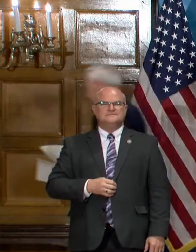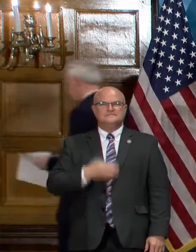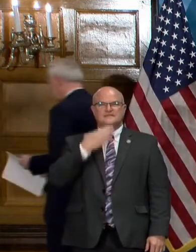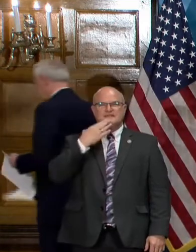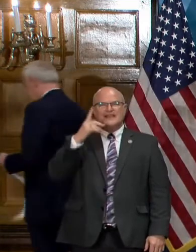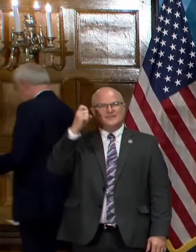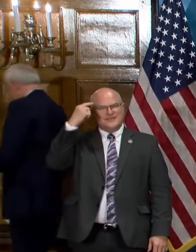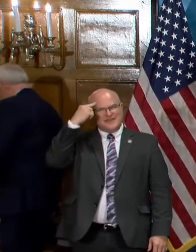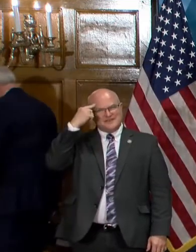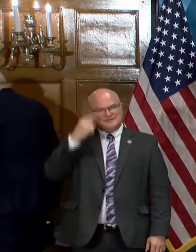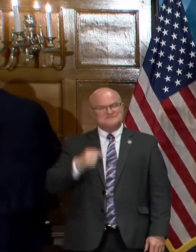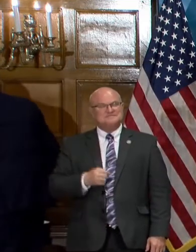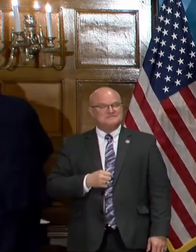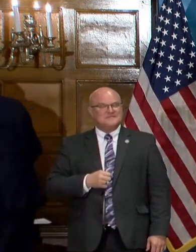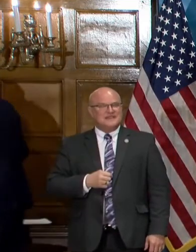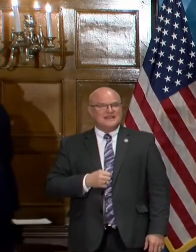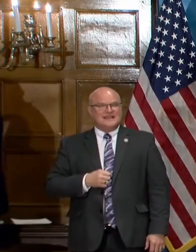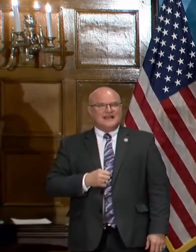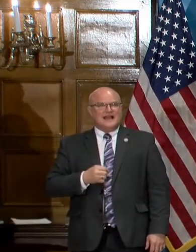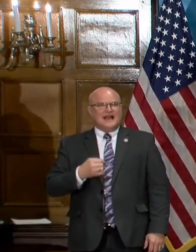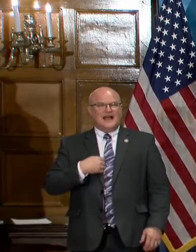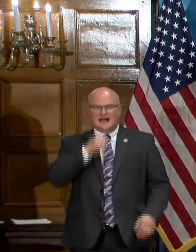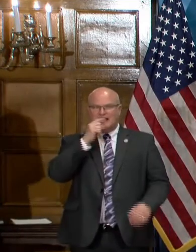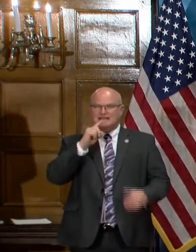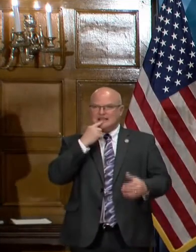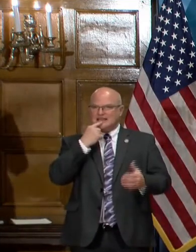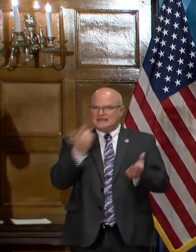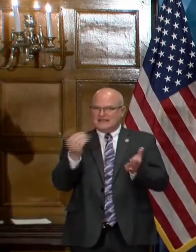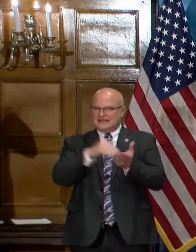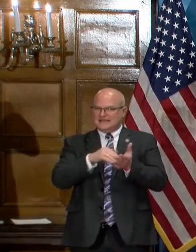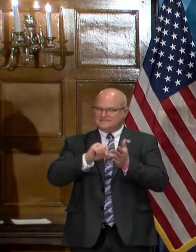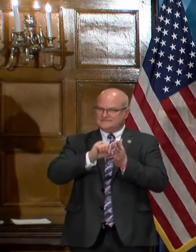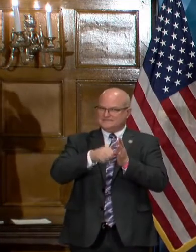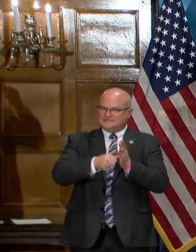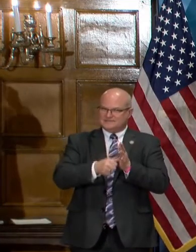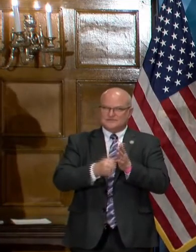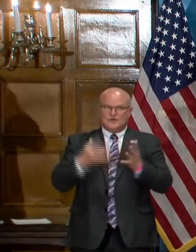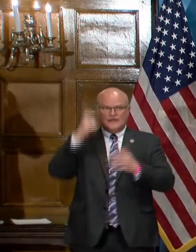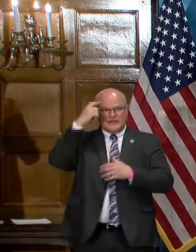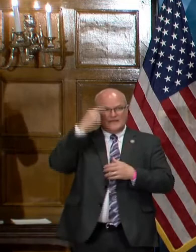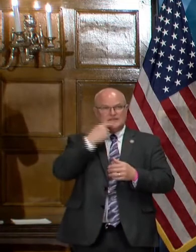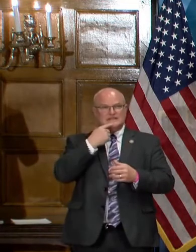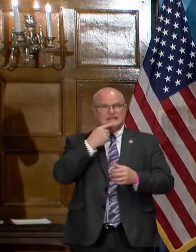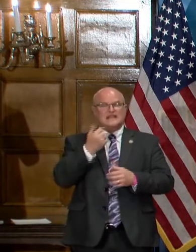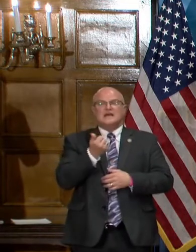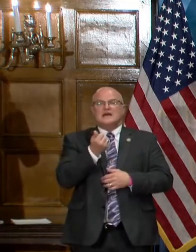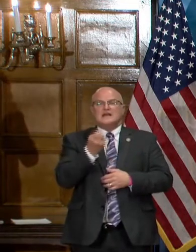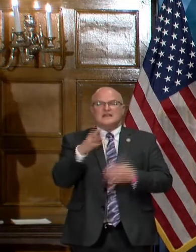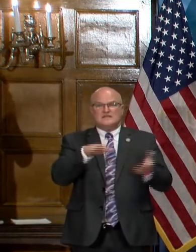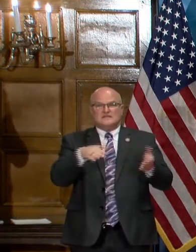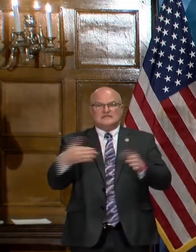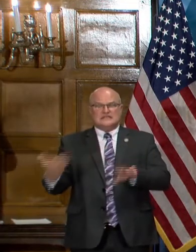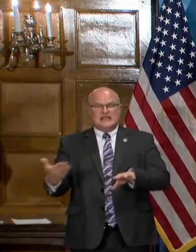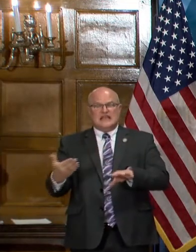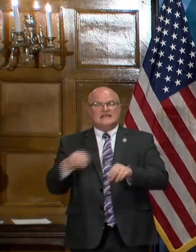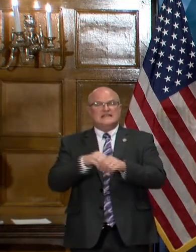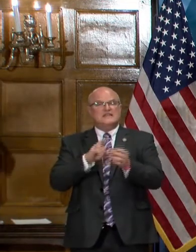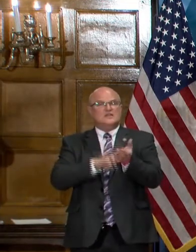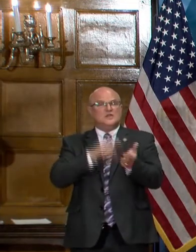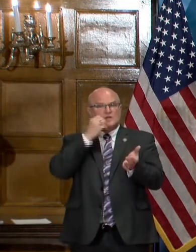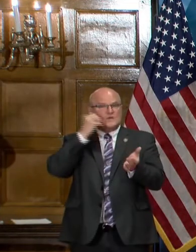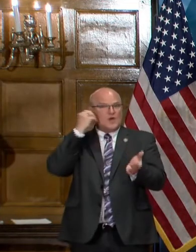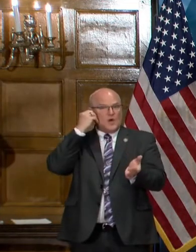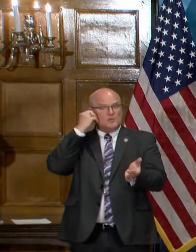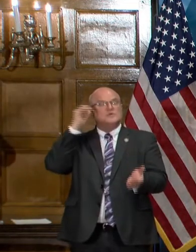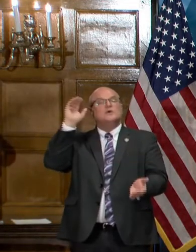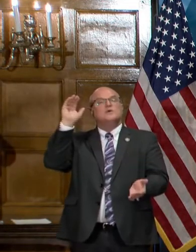Thank you, Governor. Just to reinforce what the Governor has said, number of deaths among long-term care residents is